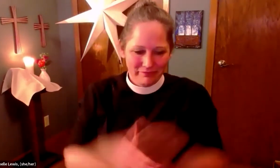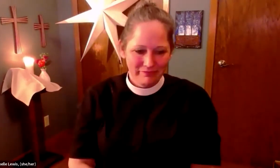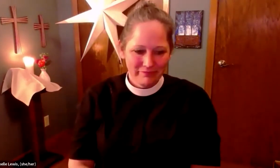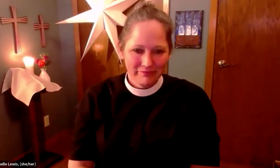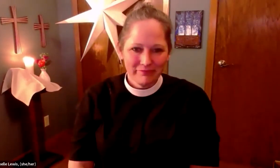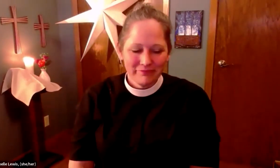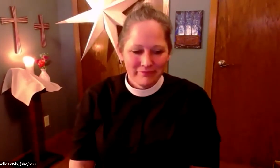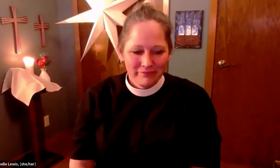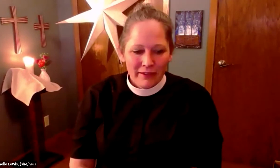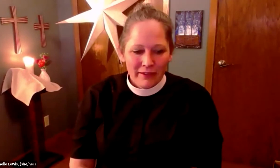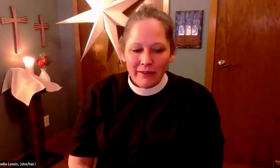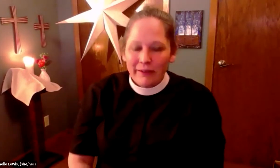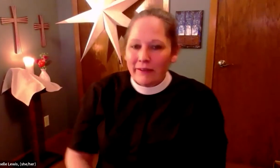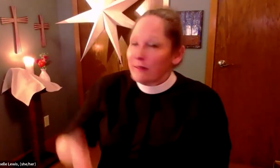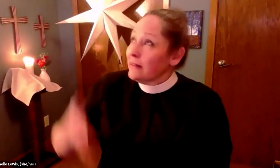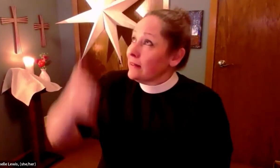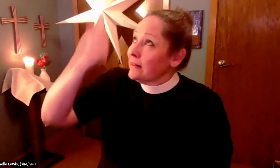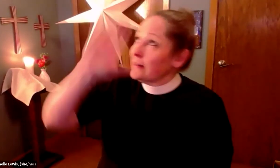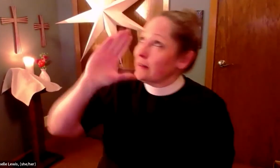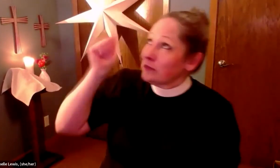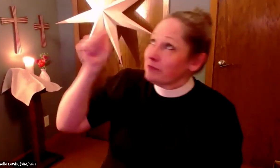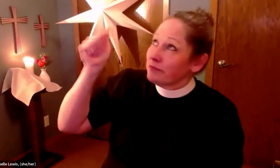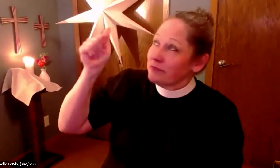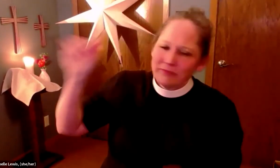As you go, receive this blessing.